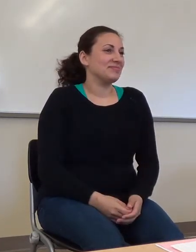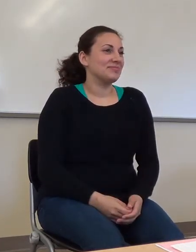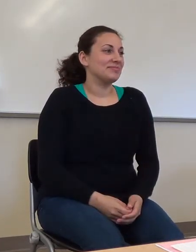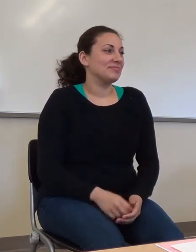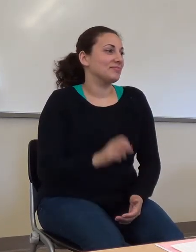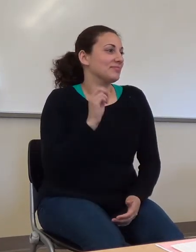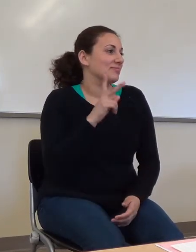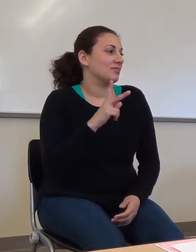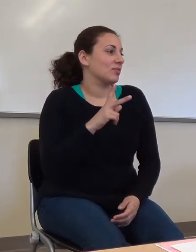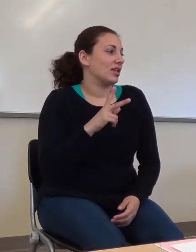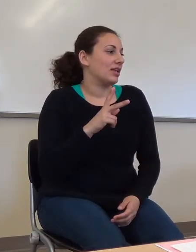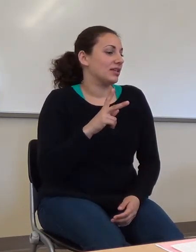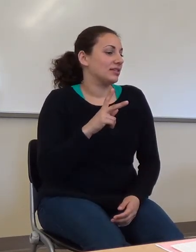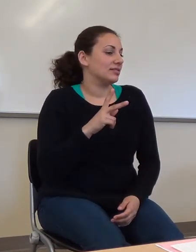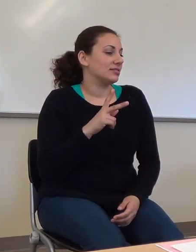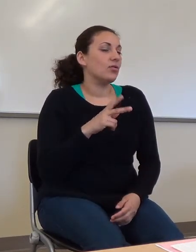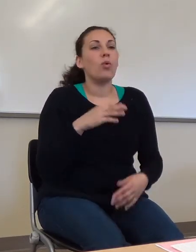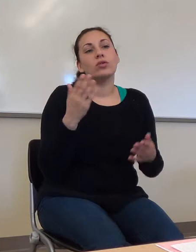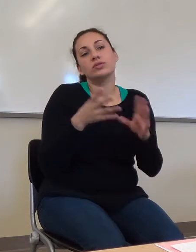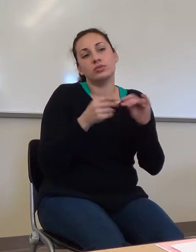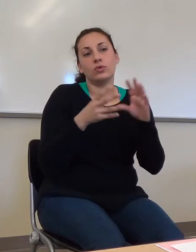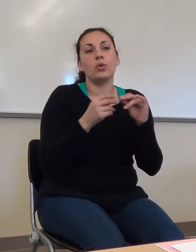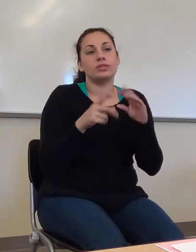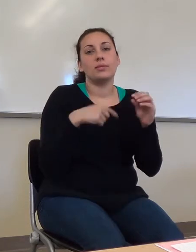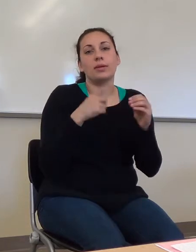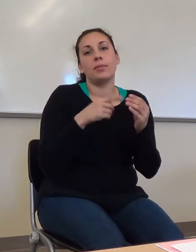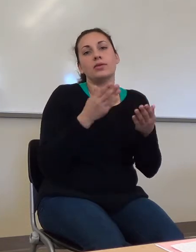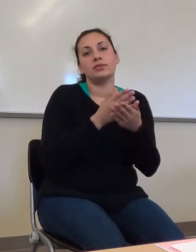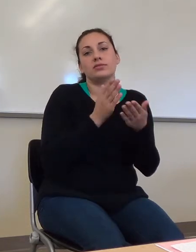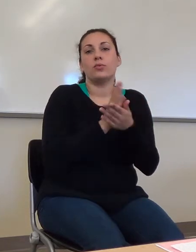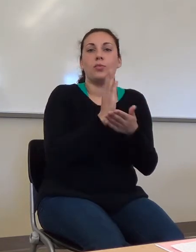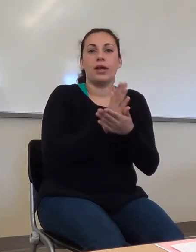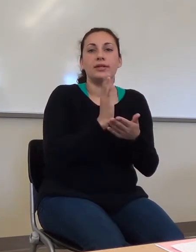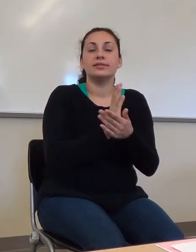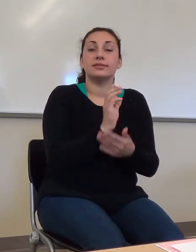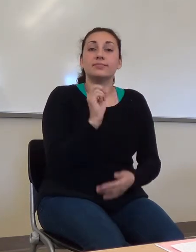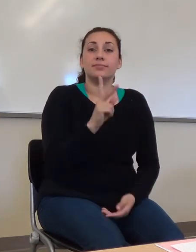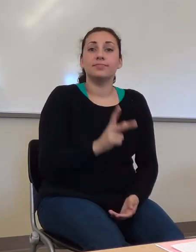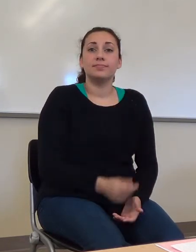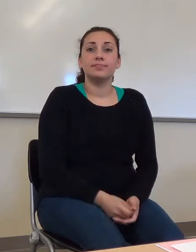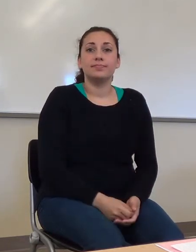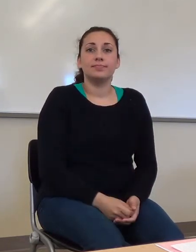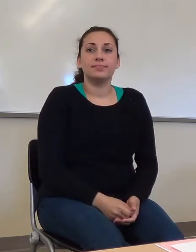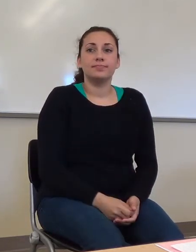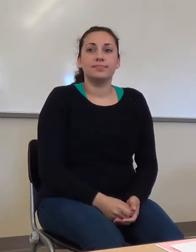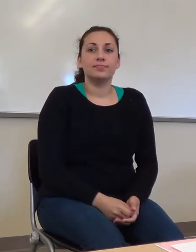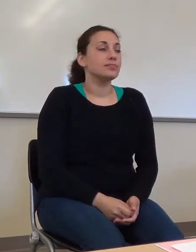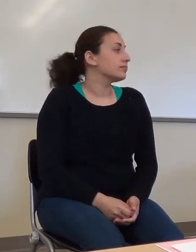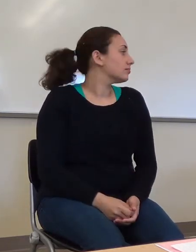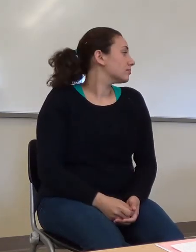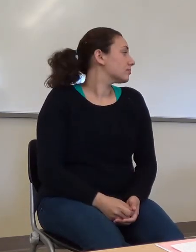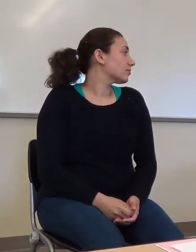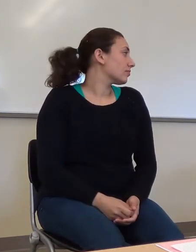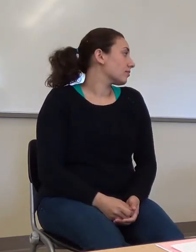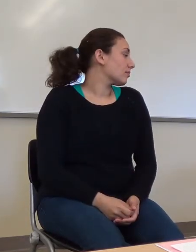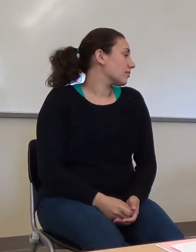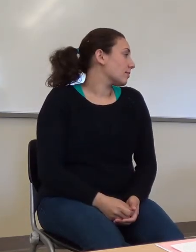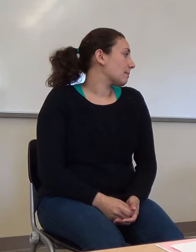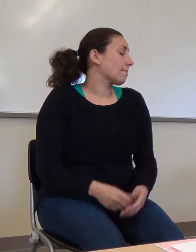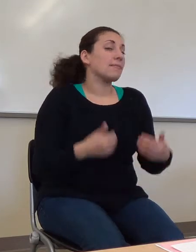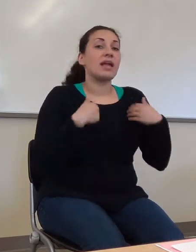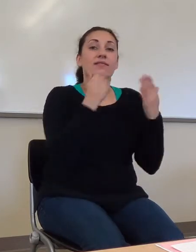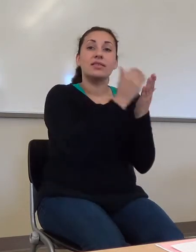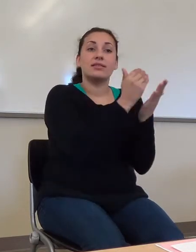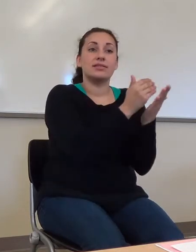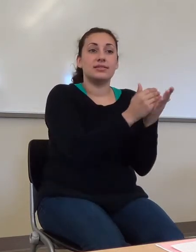and then it will be something about that. Okay, now I have a little list